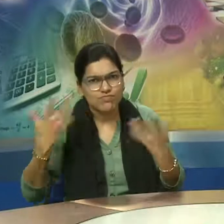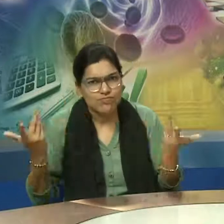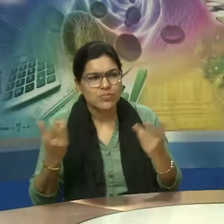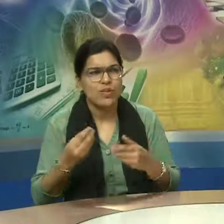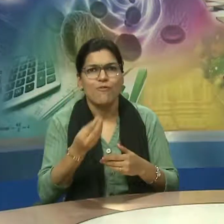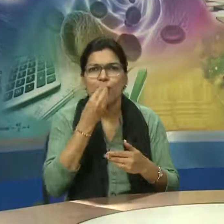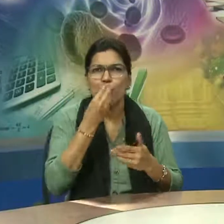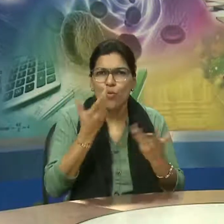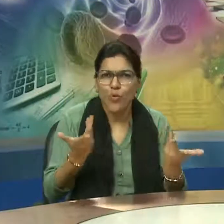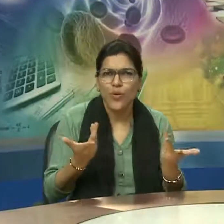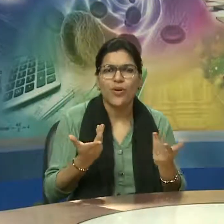to them